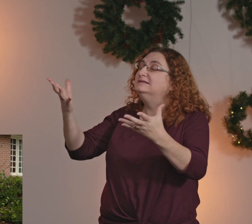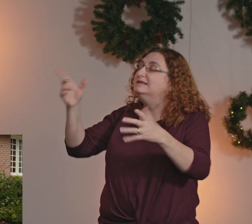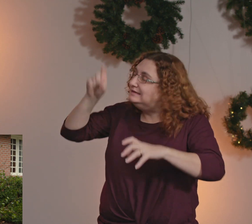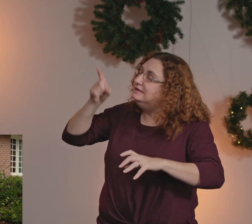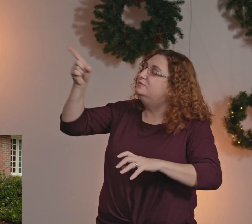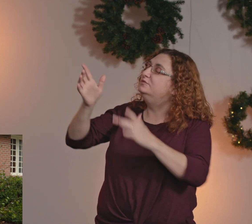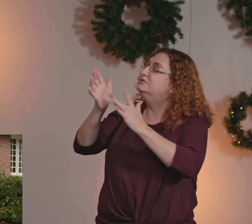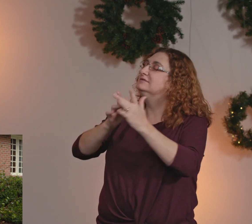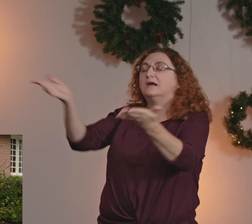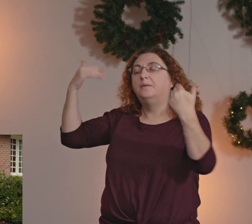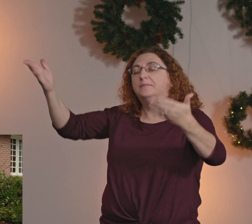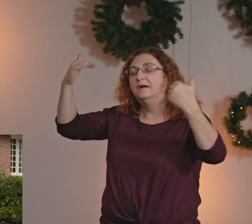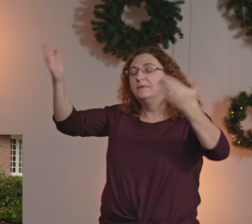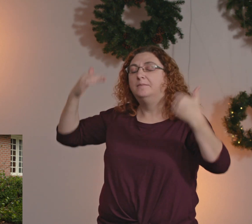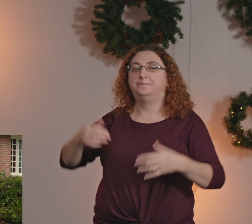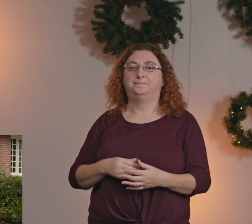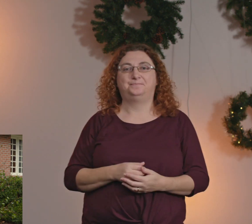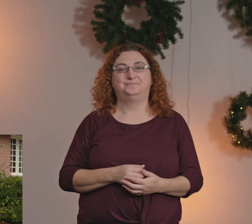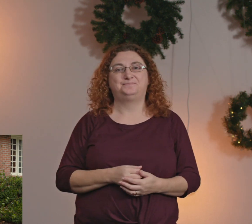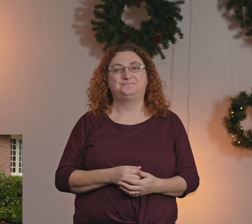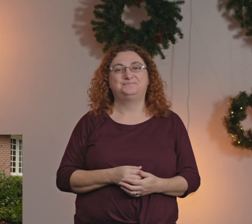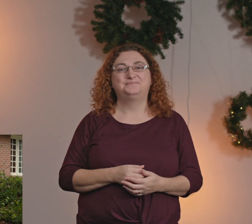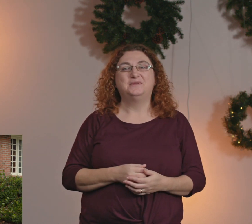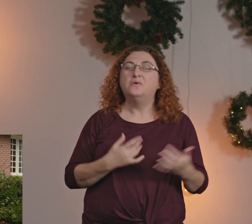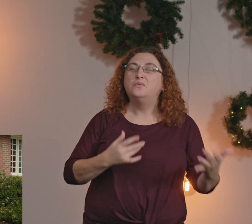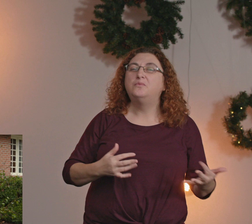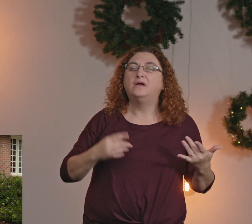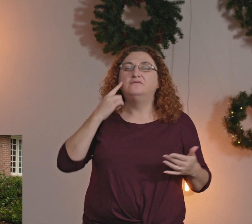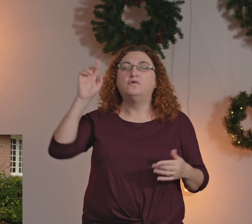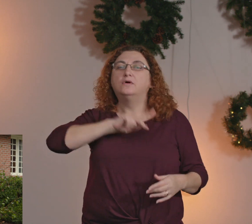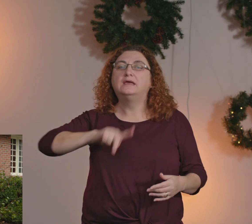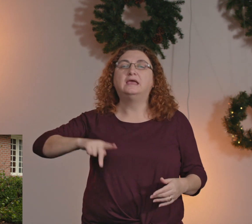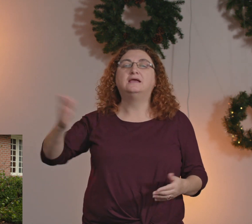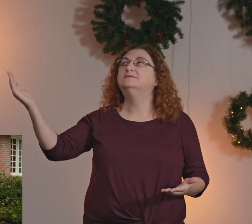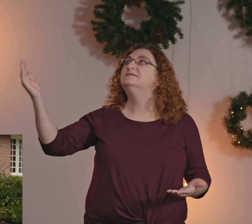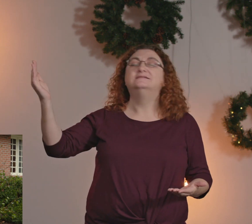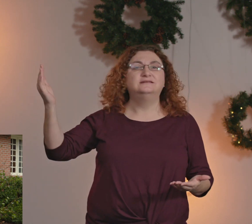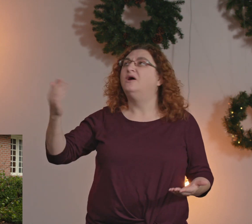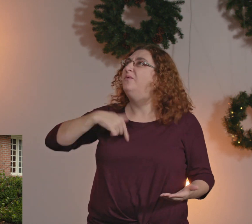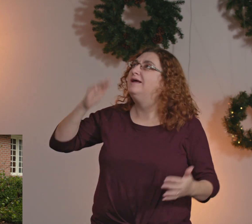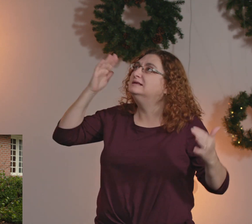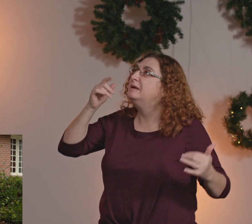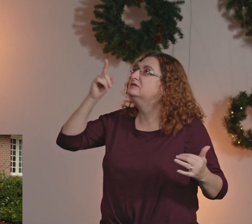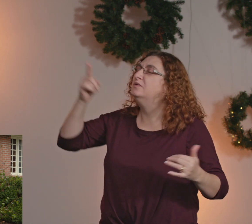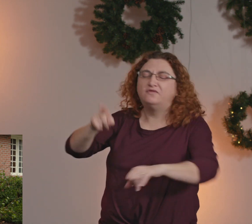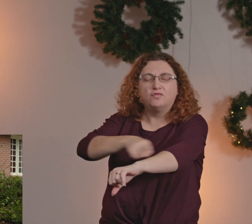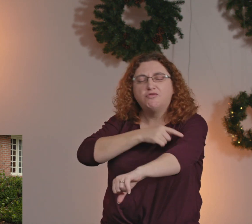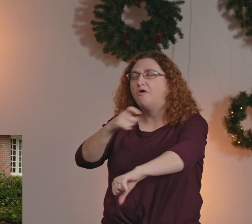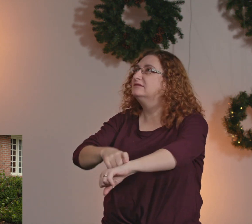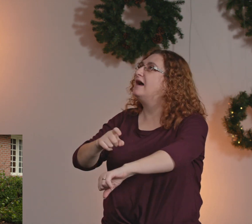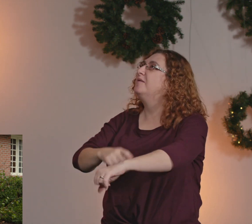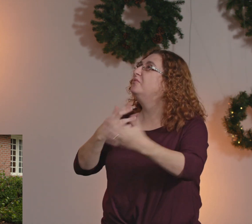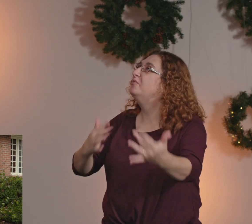to come to fruition, for this king to arrive. They were asking, "Come thou long expected king," which is what